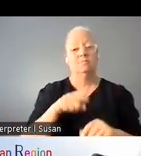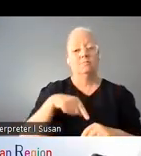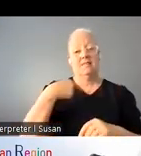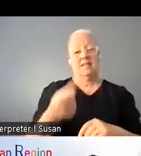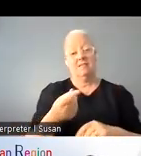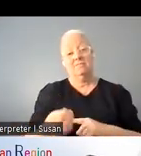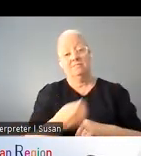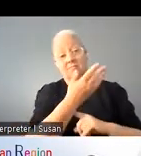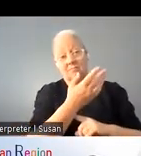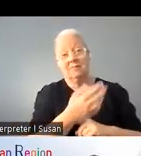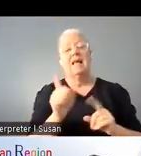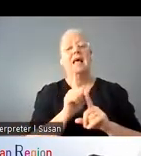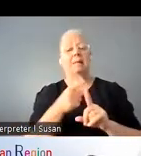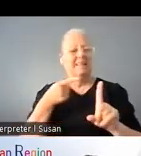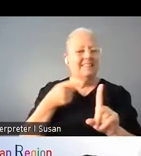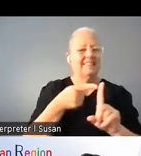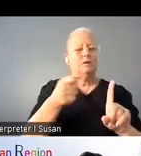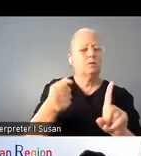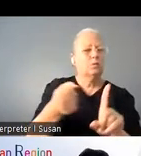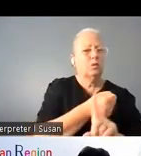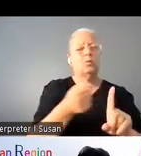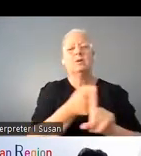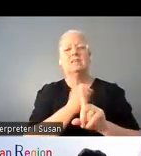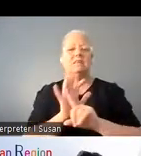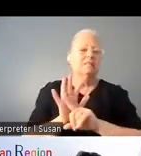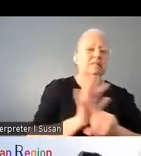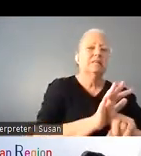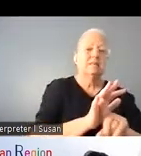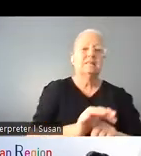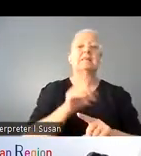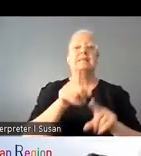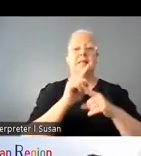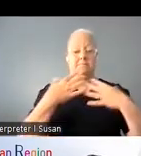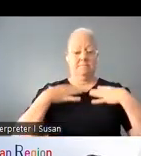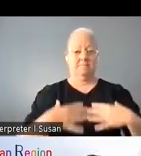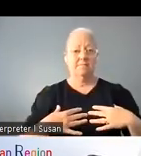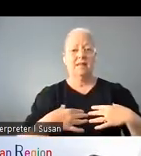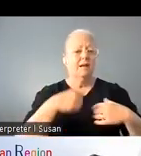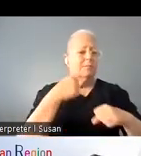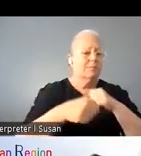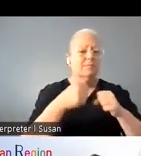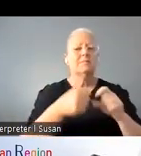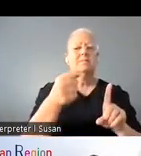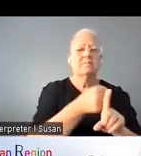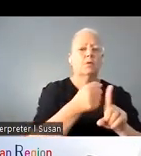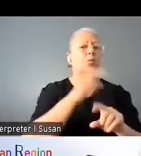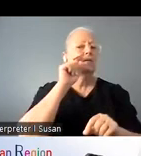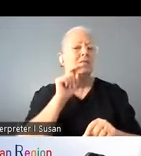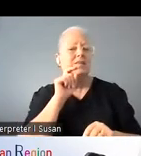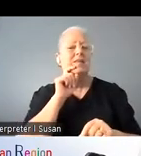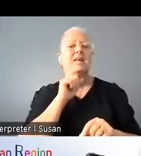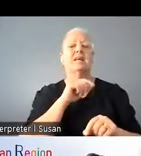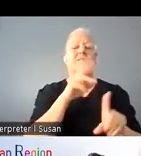and violence, which is physical violence, psychological, sexual, and economic violence,